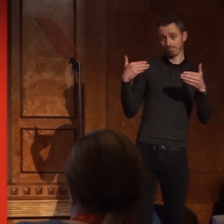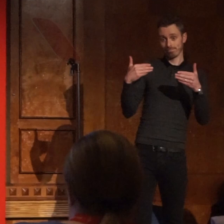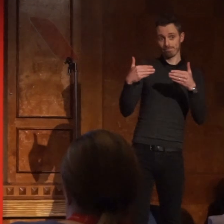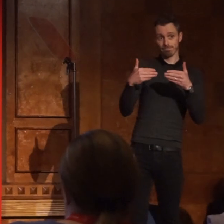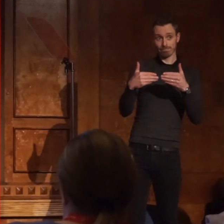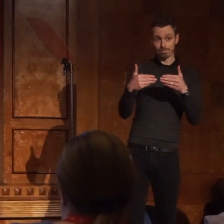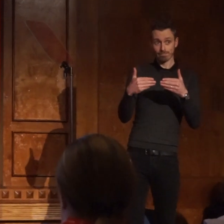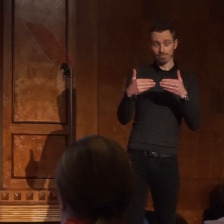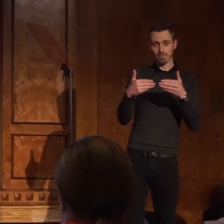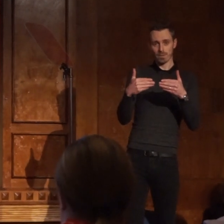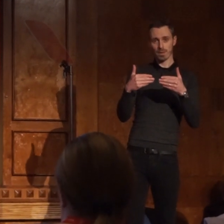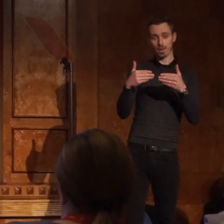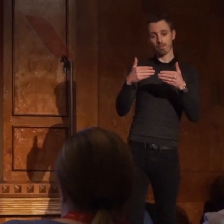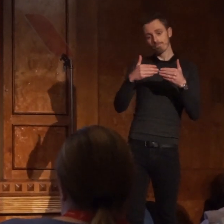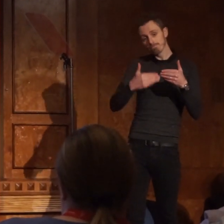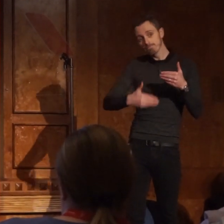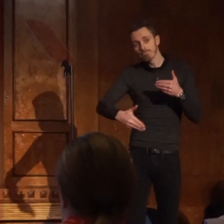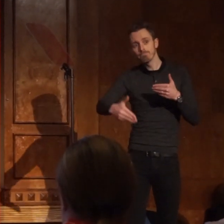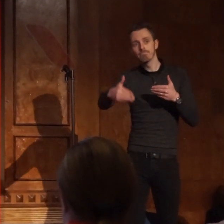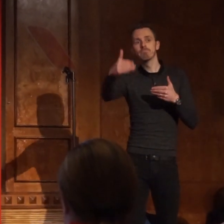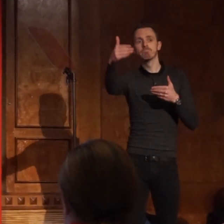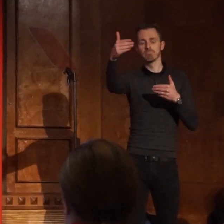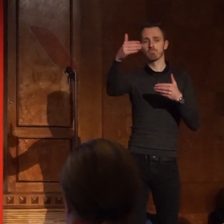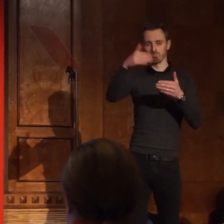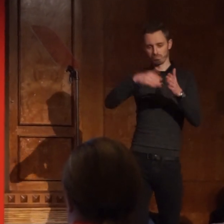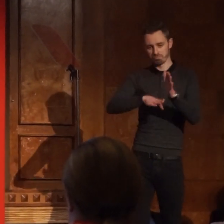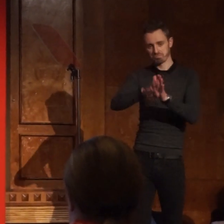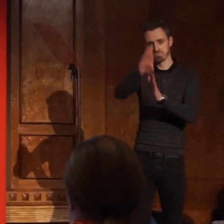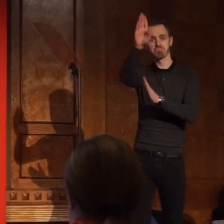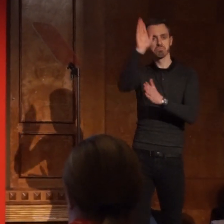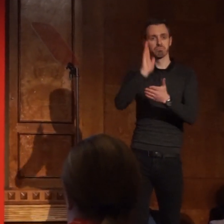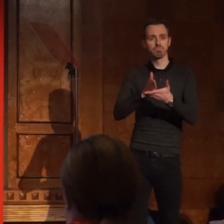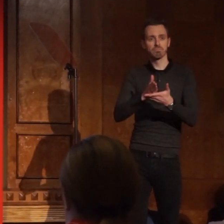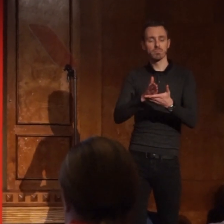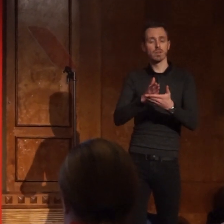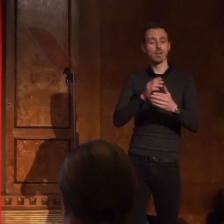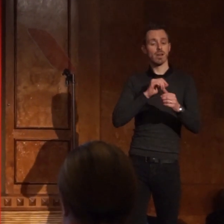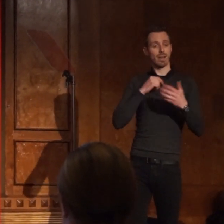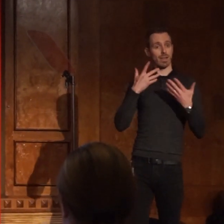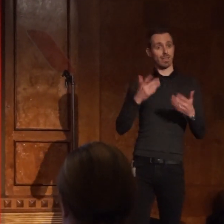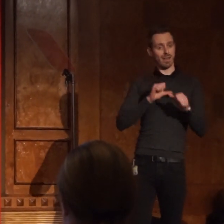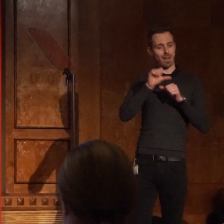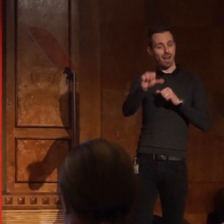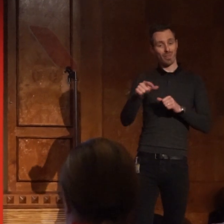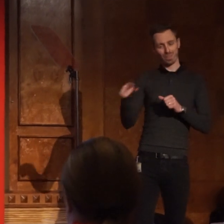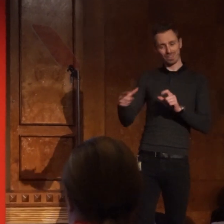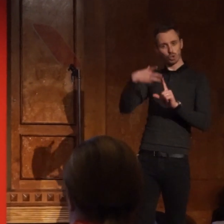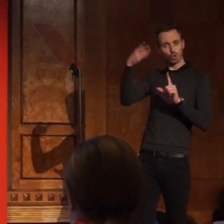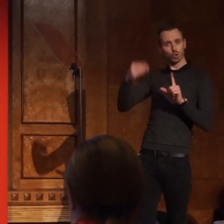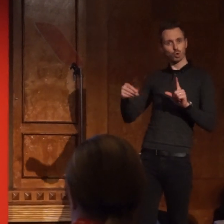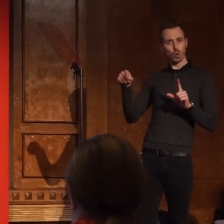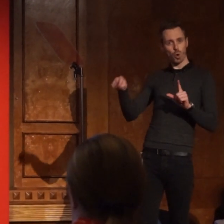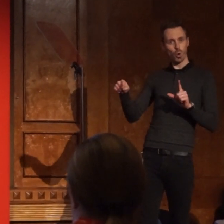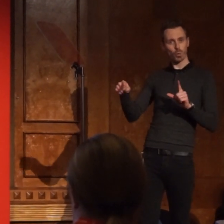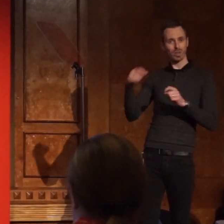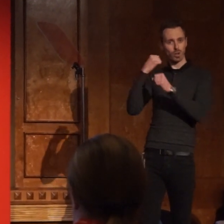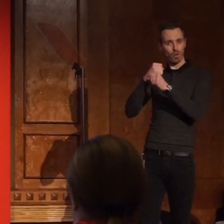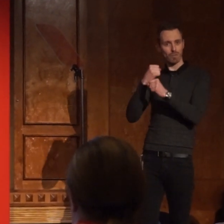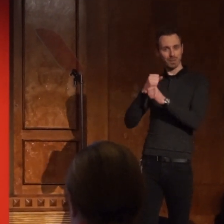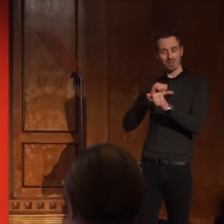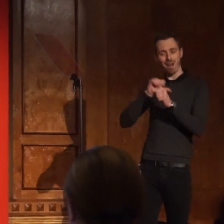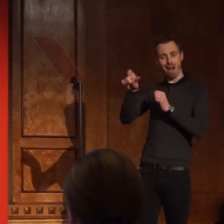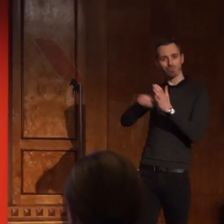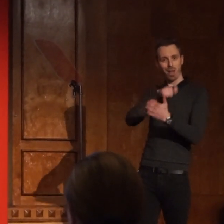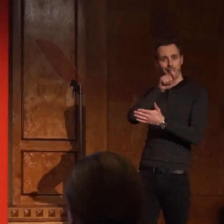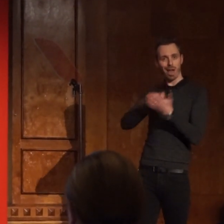We already know that in the days after the election, this government, this Tory government, ditched key policies